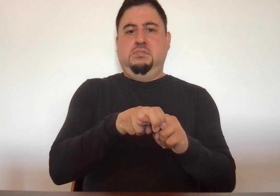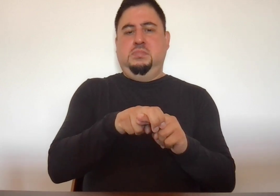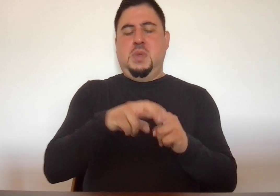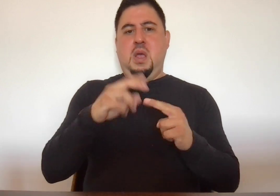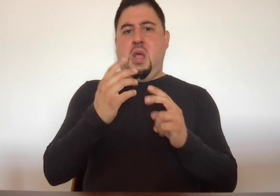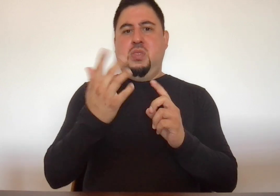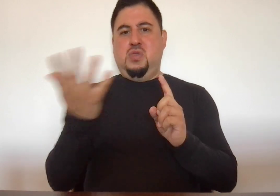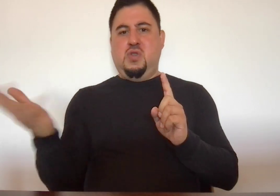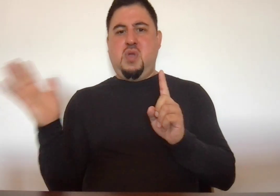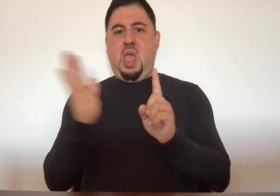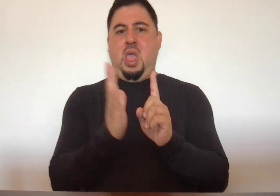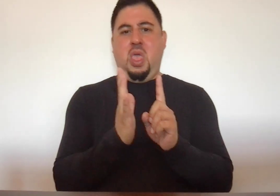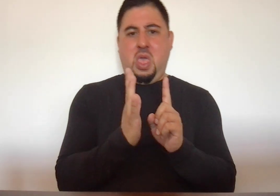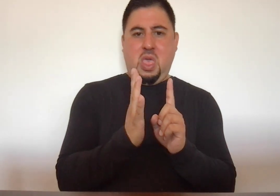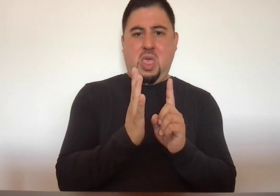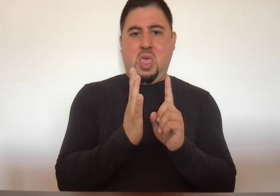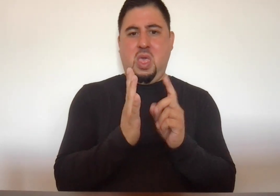crowd stood along the shore.